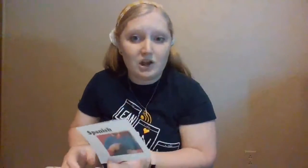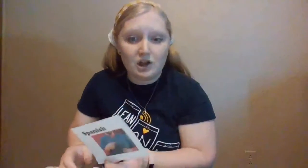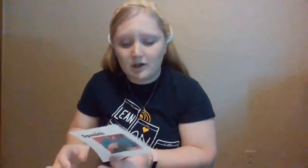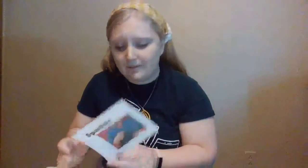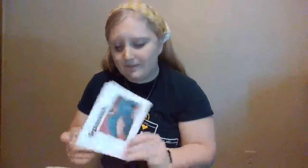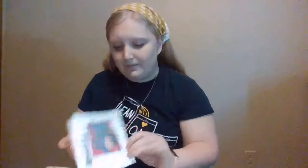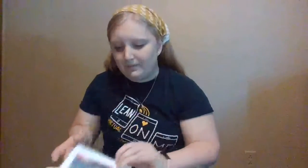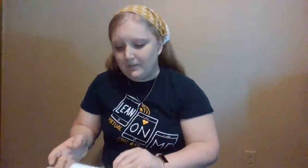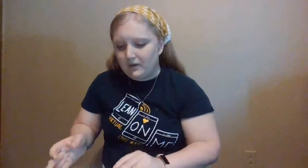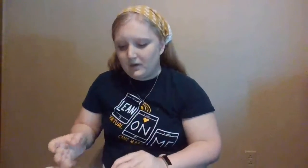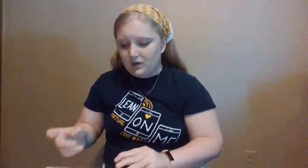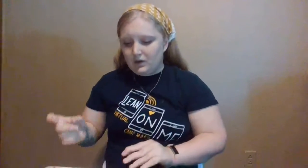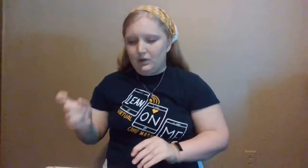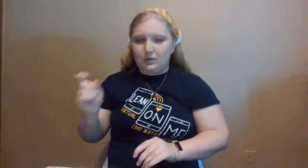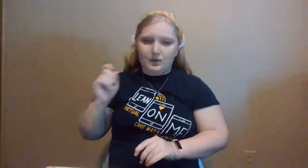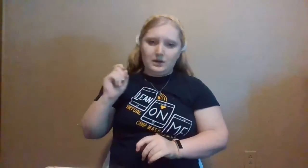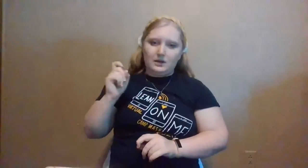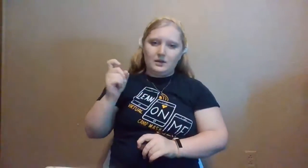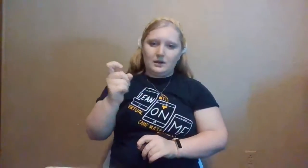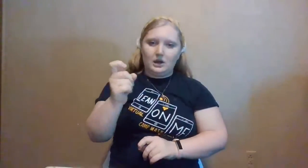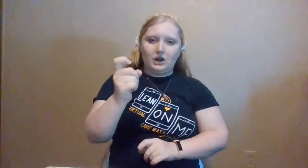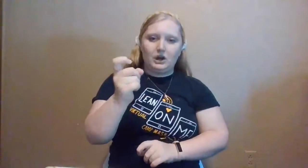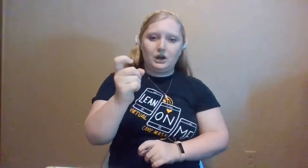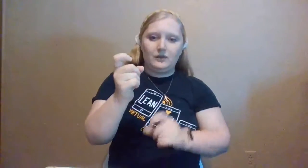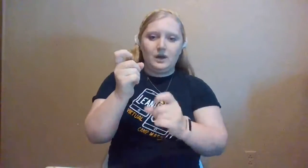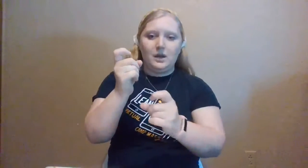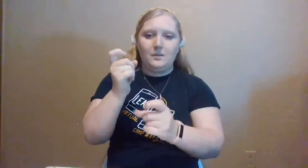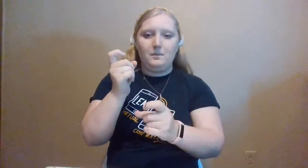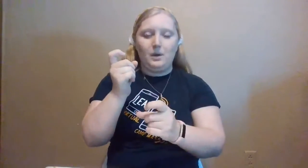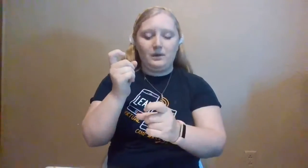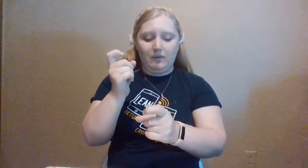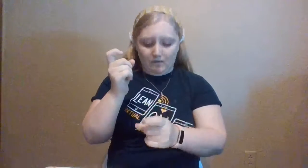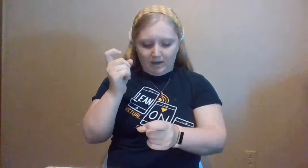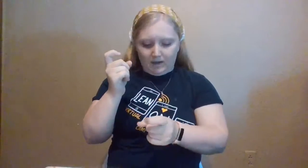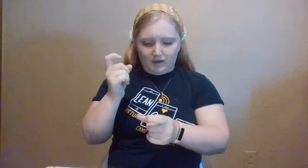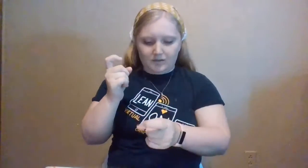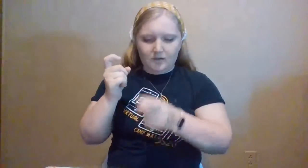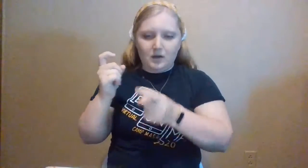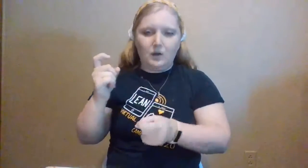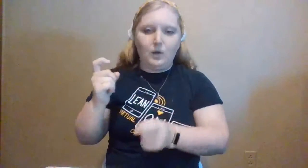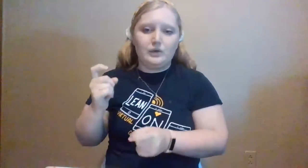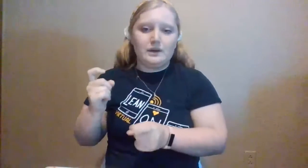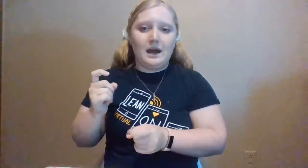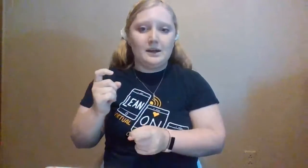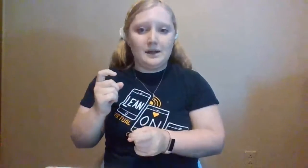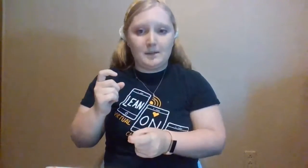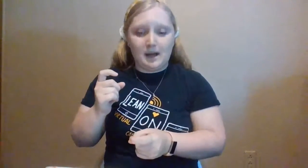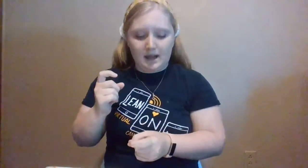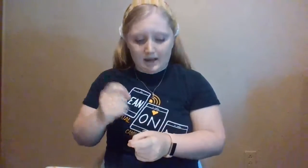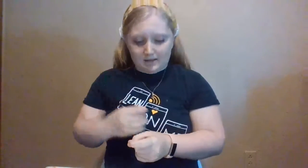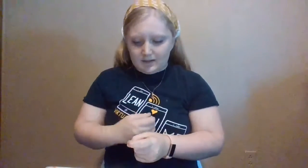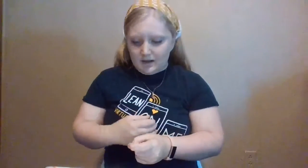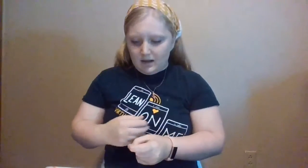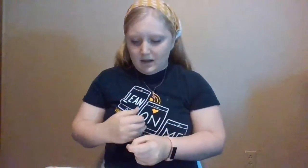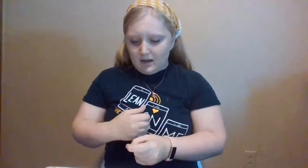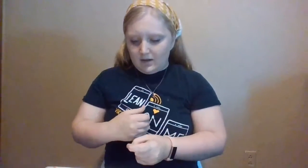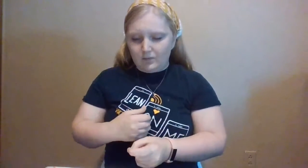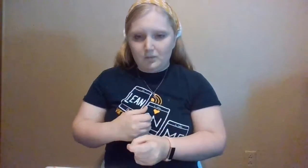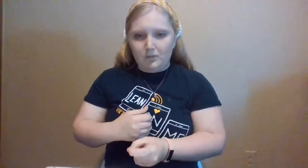Spanish, you curve both of your fingers, hold your non-dominant hand